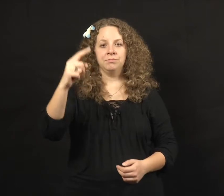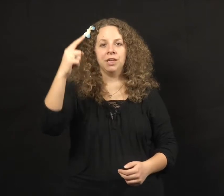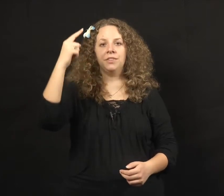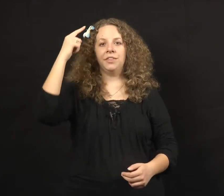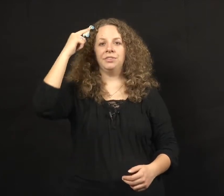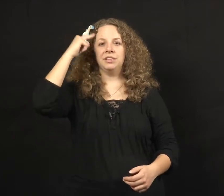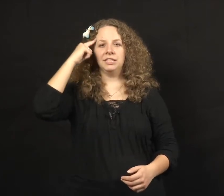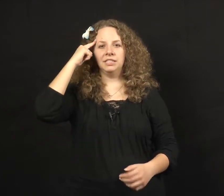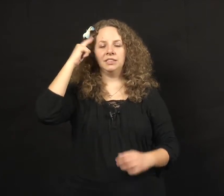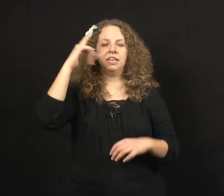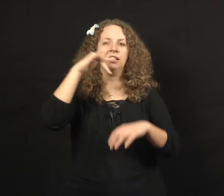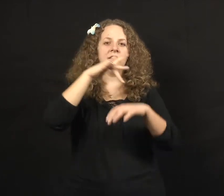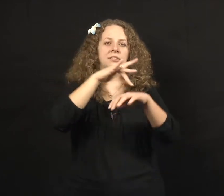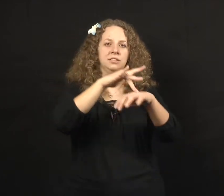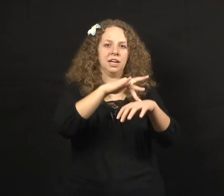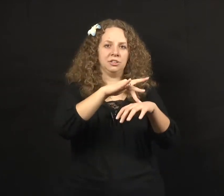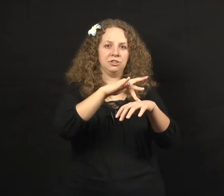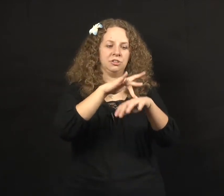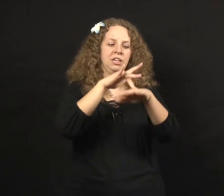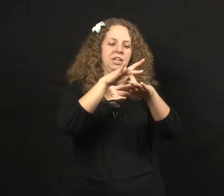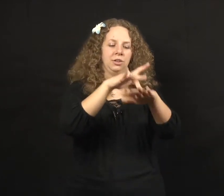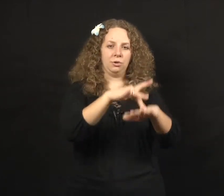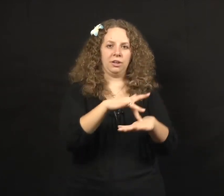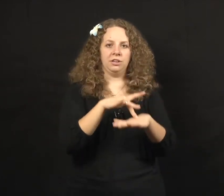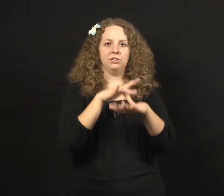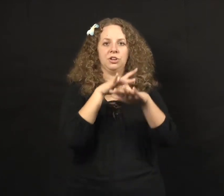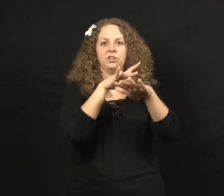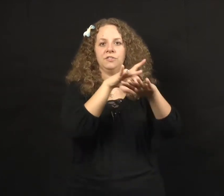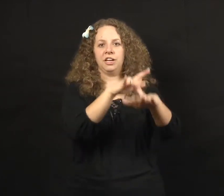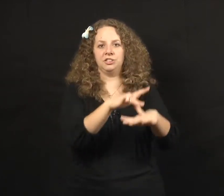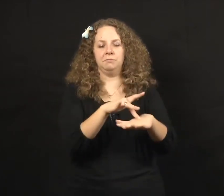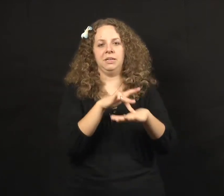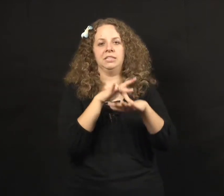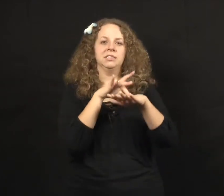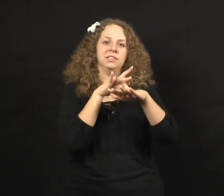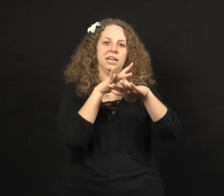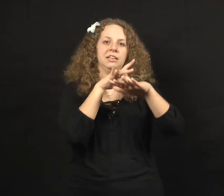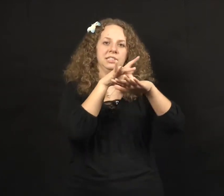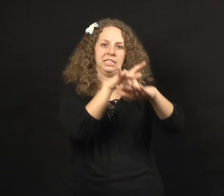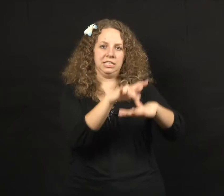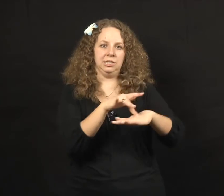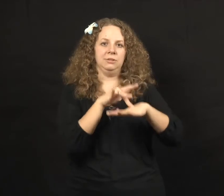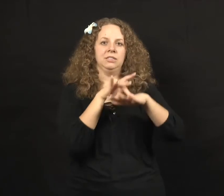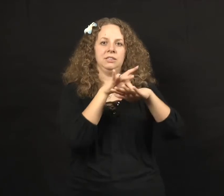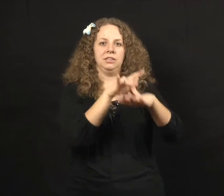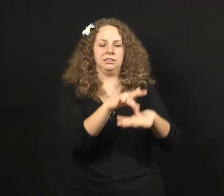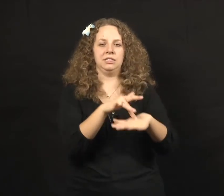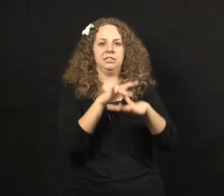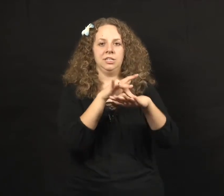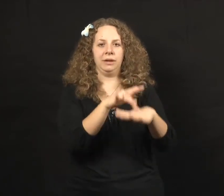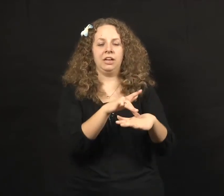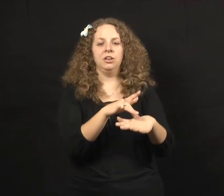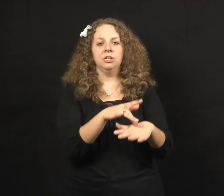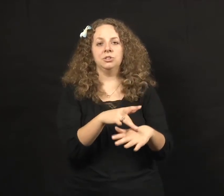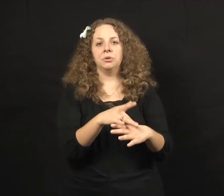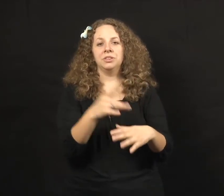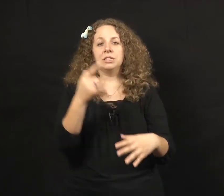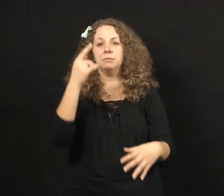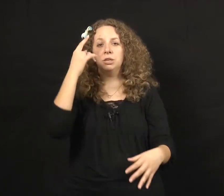And then this is think, touch. And going in a circular fashion means that it's continuous, that it's continuing. So this can be